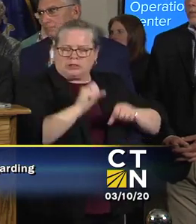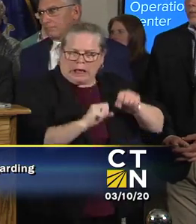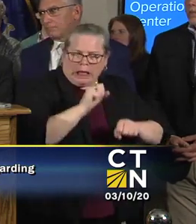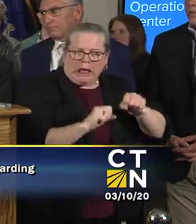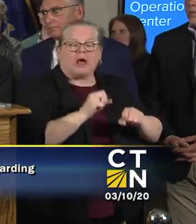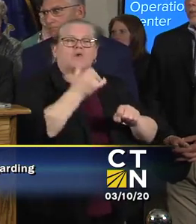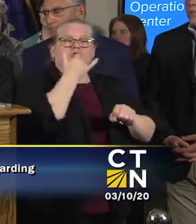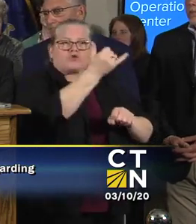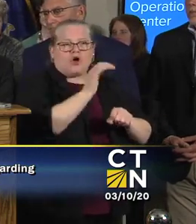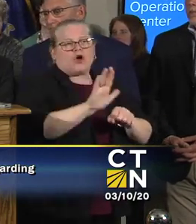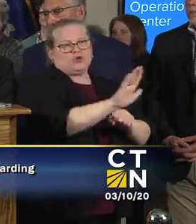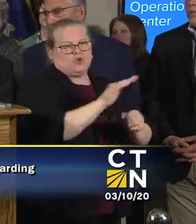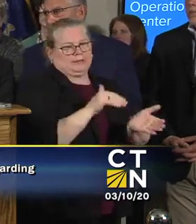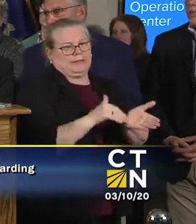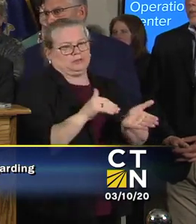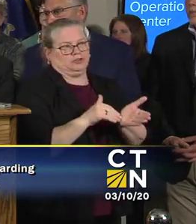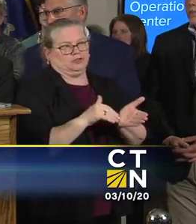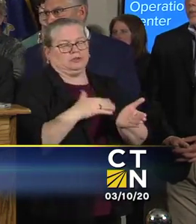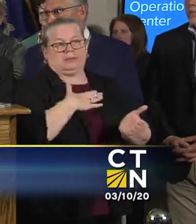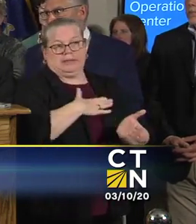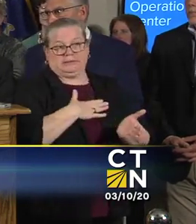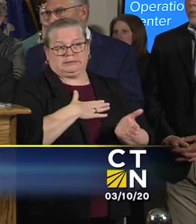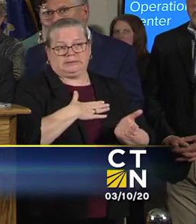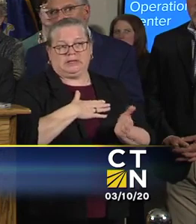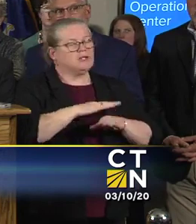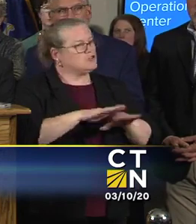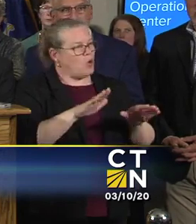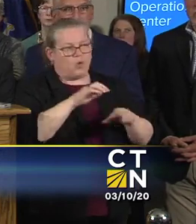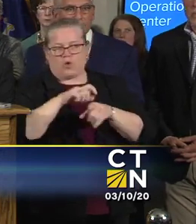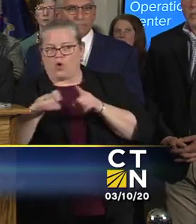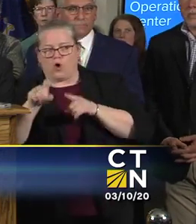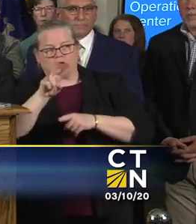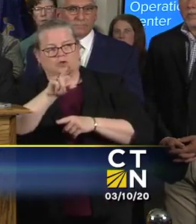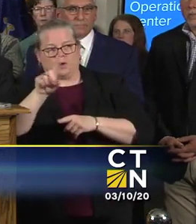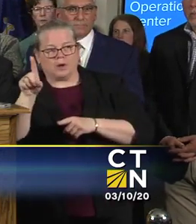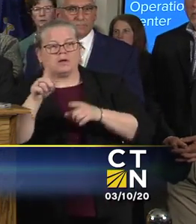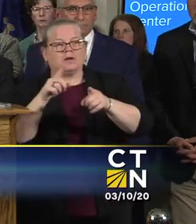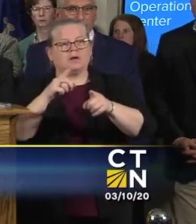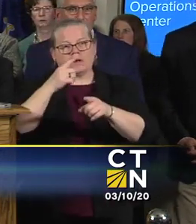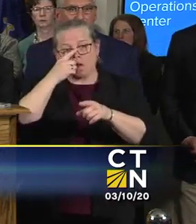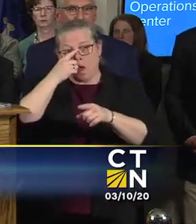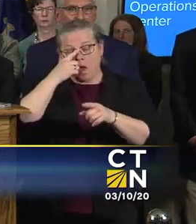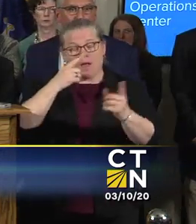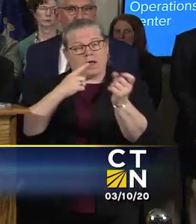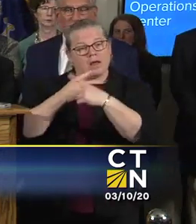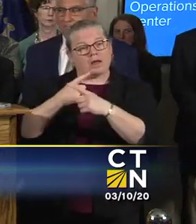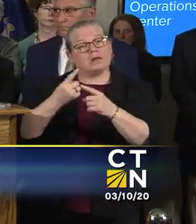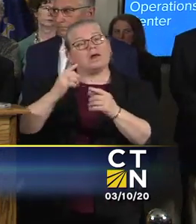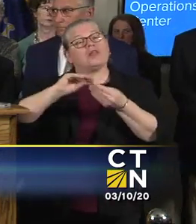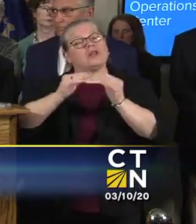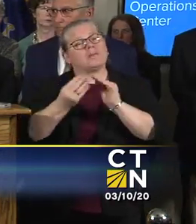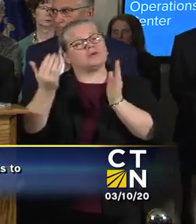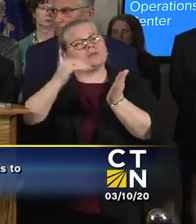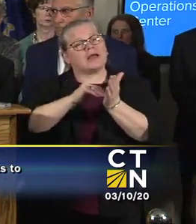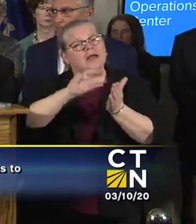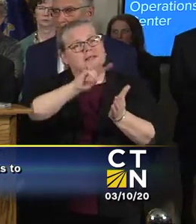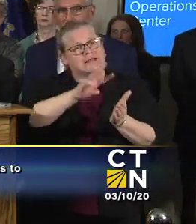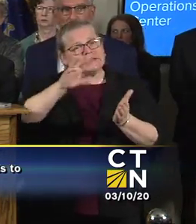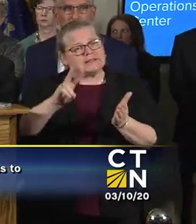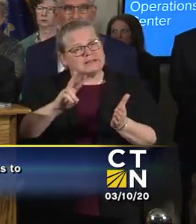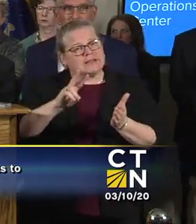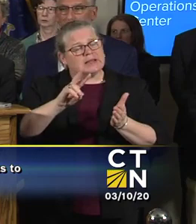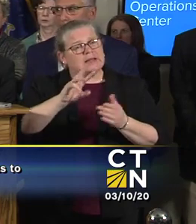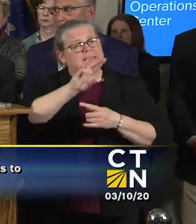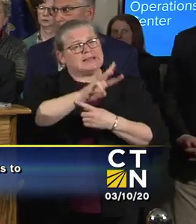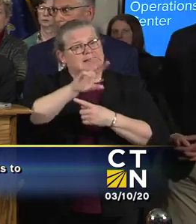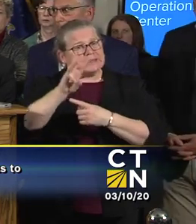them. I believe that's all that I have at this time, and I'll look forward to The it. numbers again slowly. 66 were infected. No.